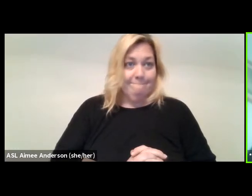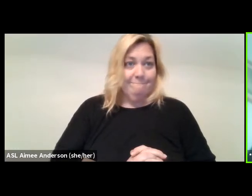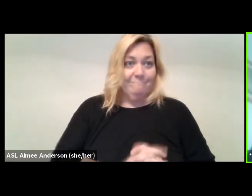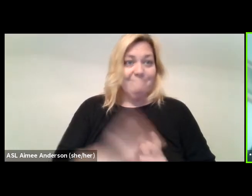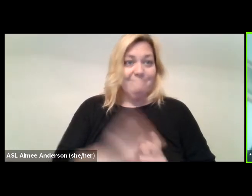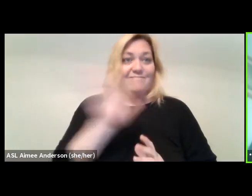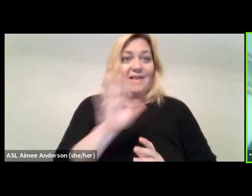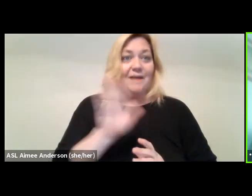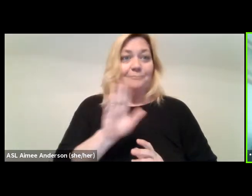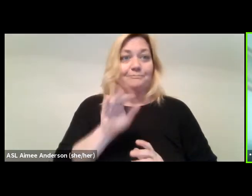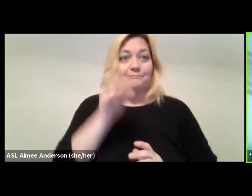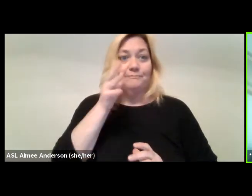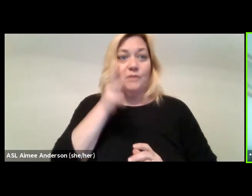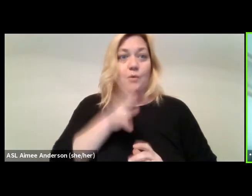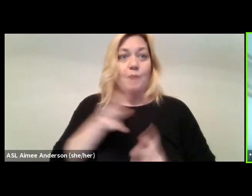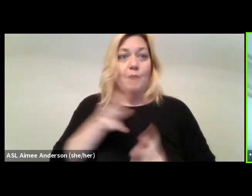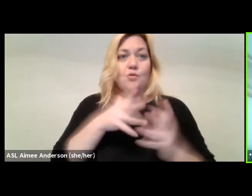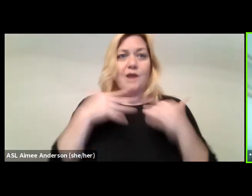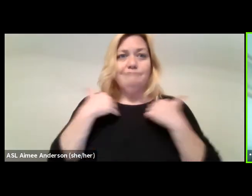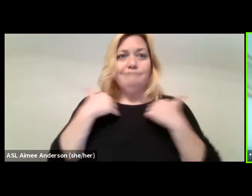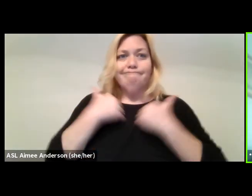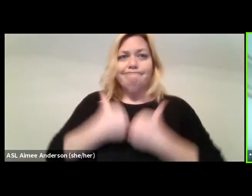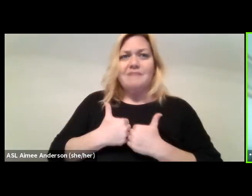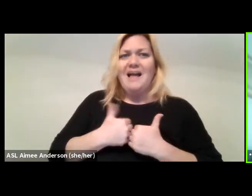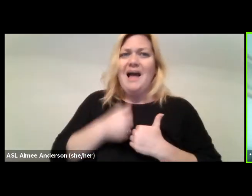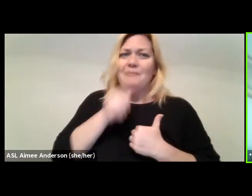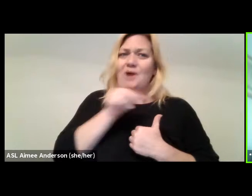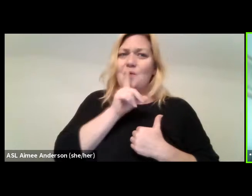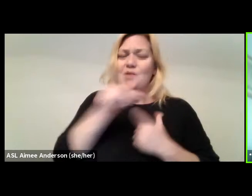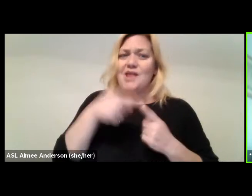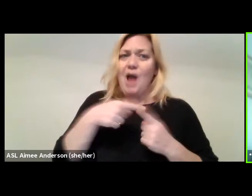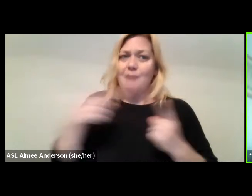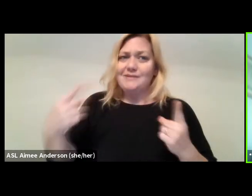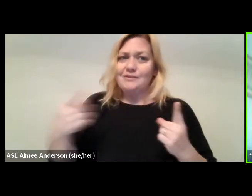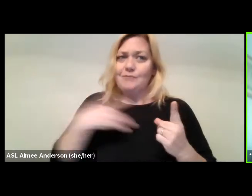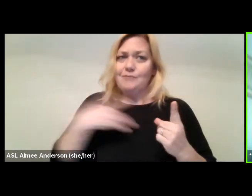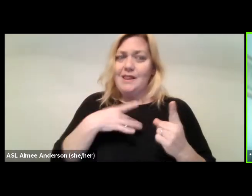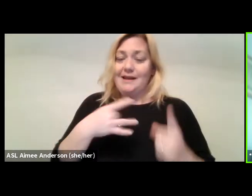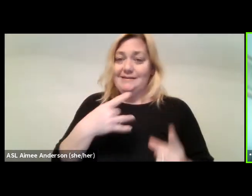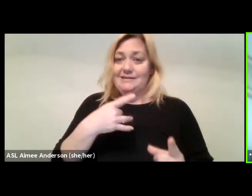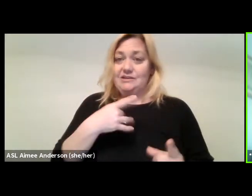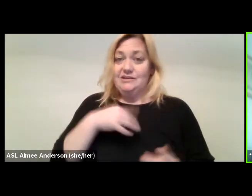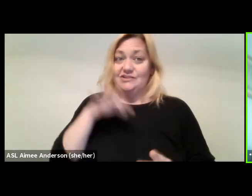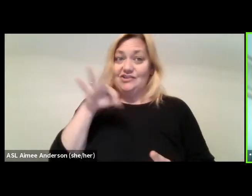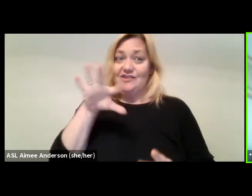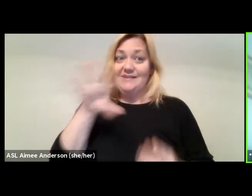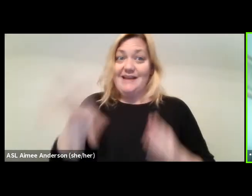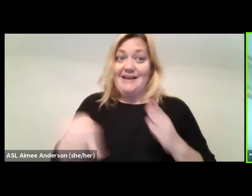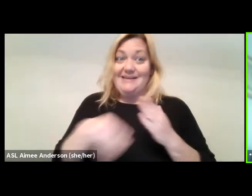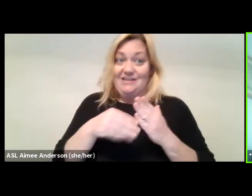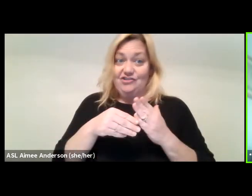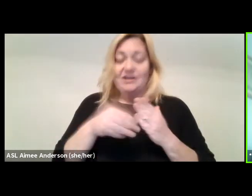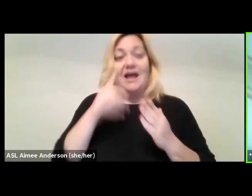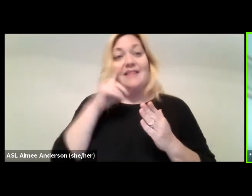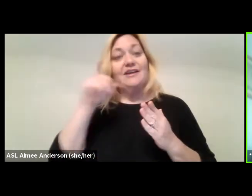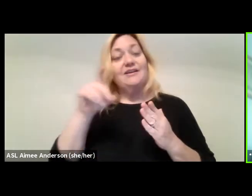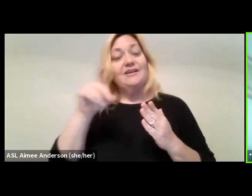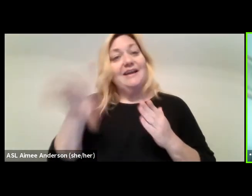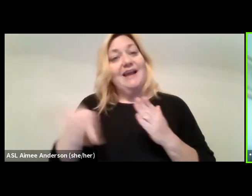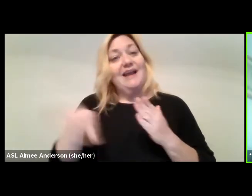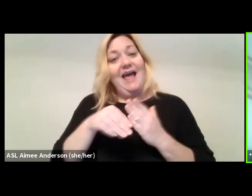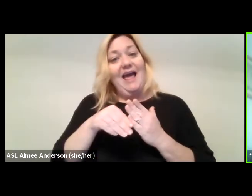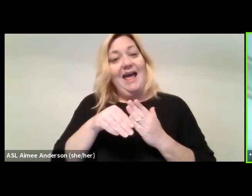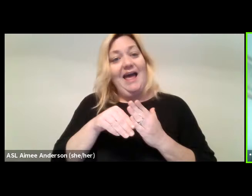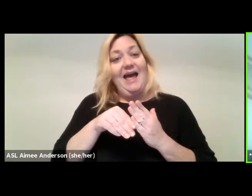Hi. I'm not so much in opposition to it, but I would like to suggest an addition to it. I think you need to add an A for